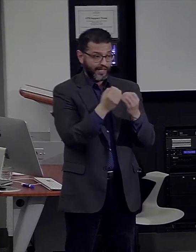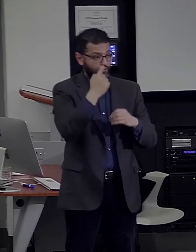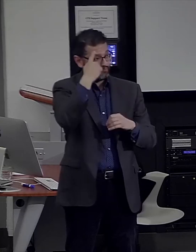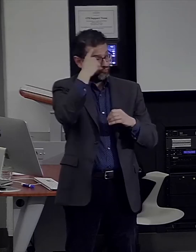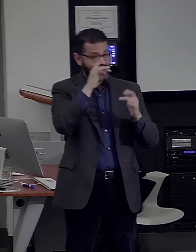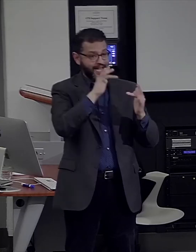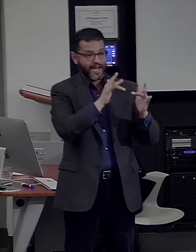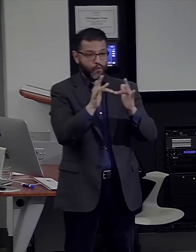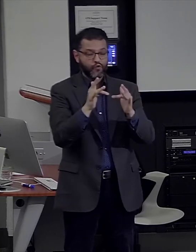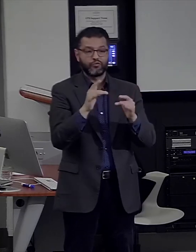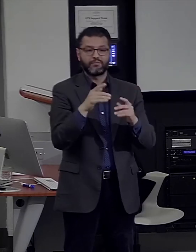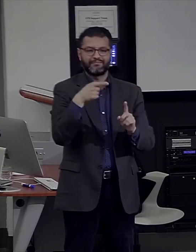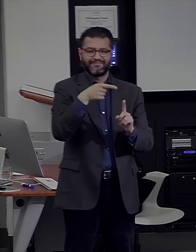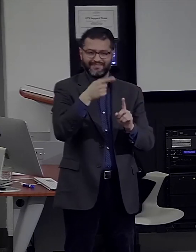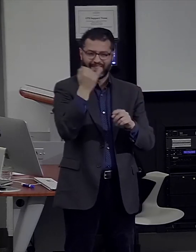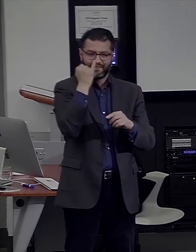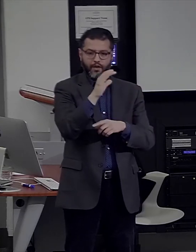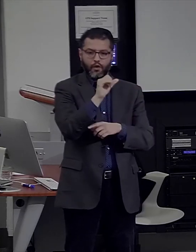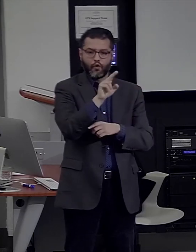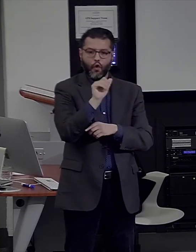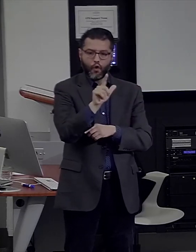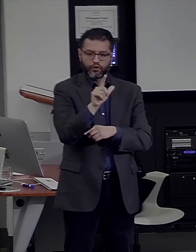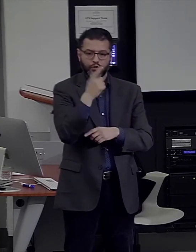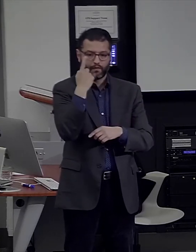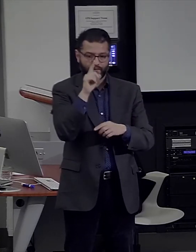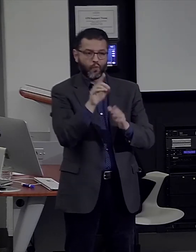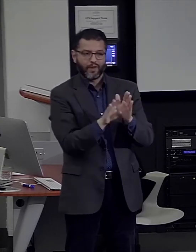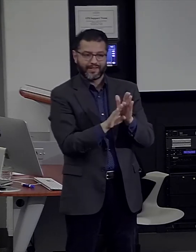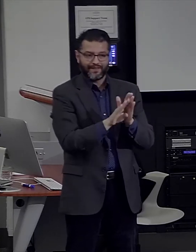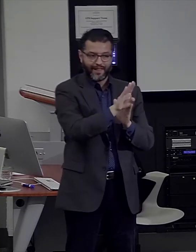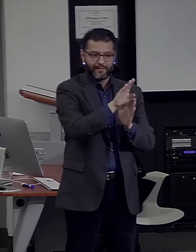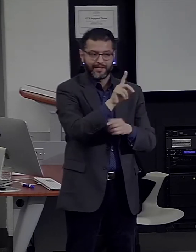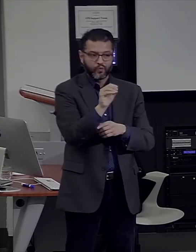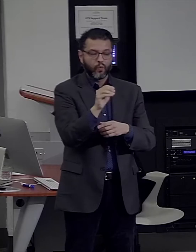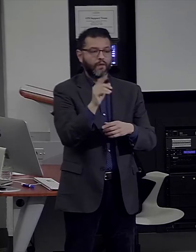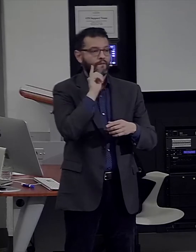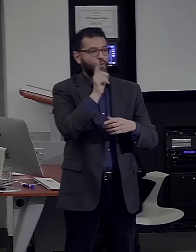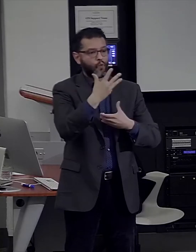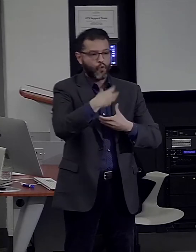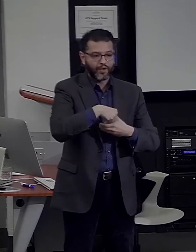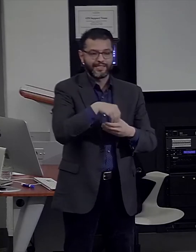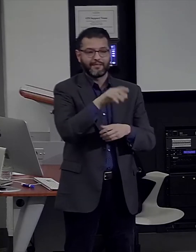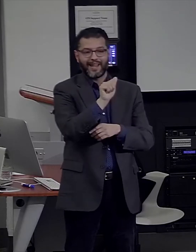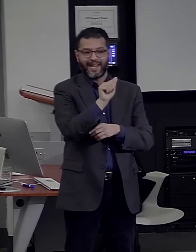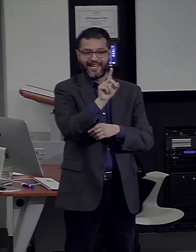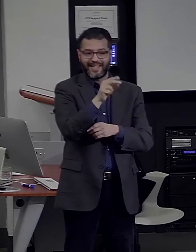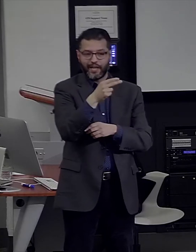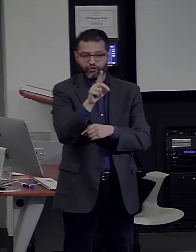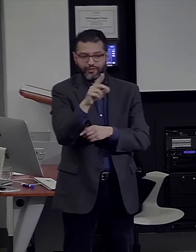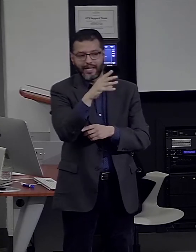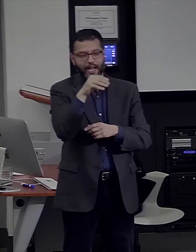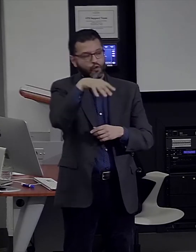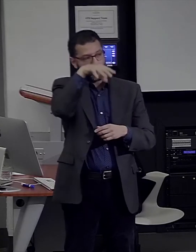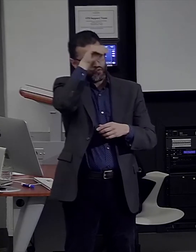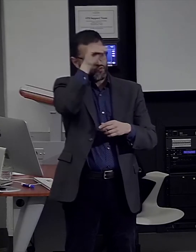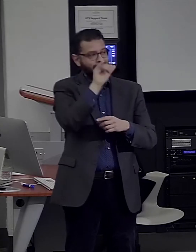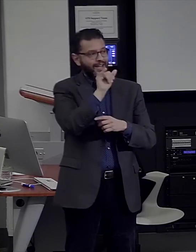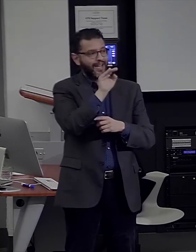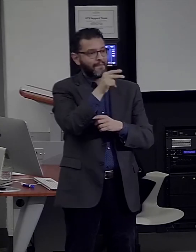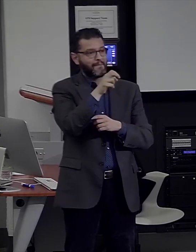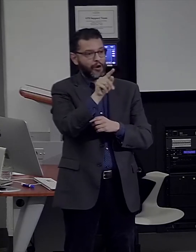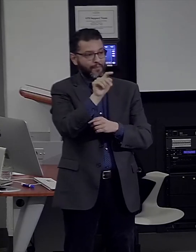causal in developmental disorders such as language learning impairment autism and ADHD and how early